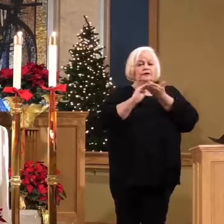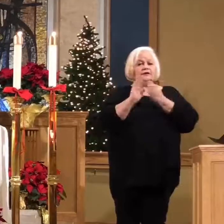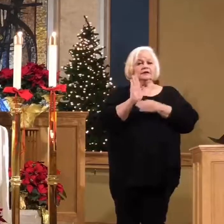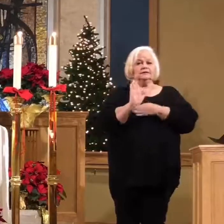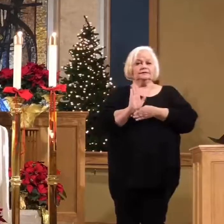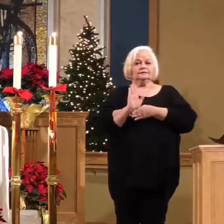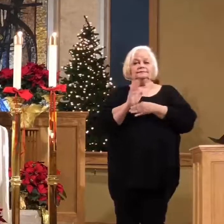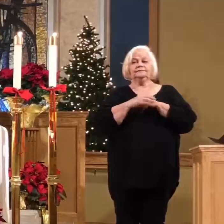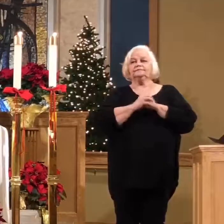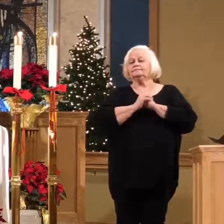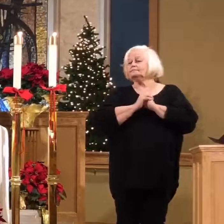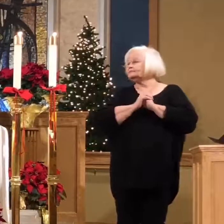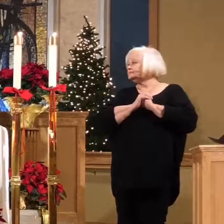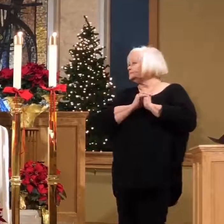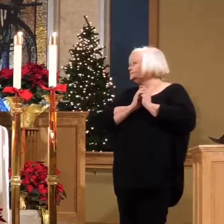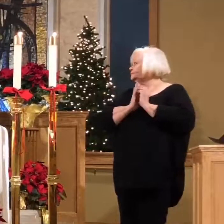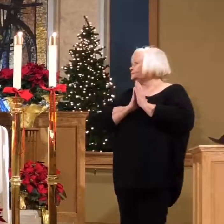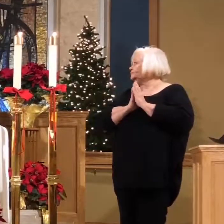healed.